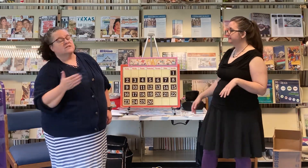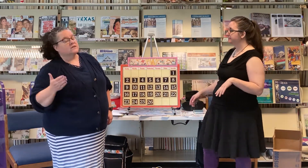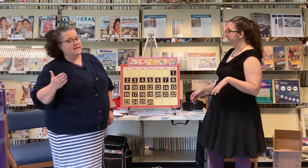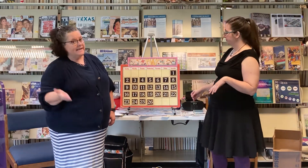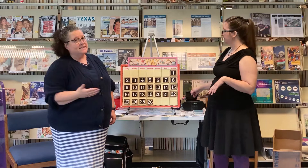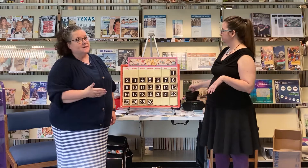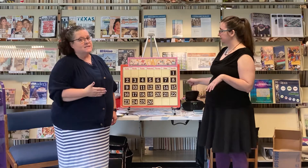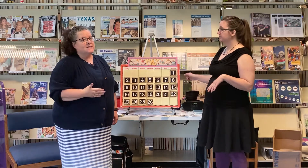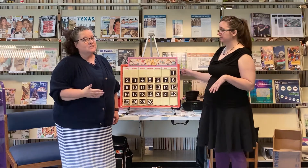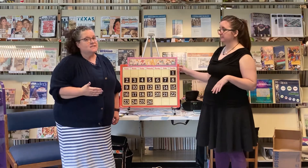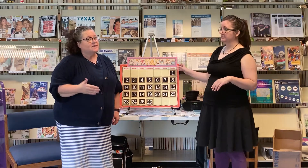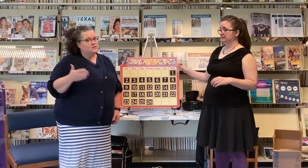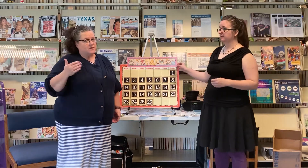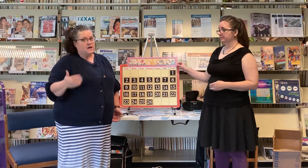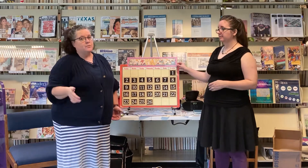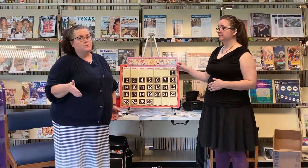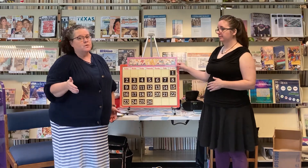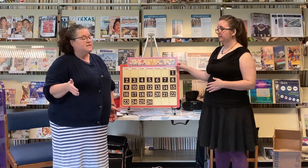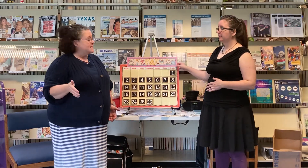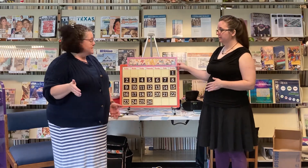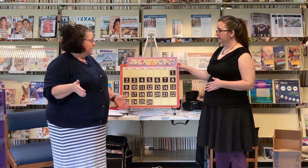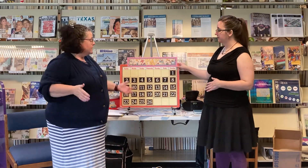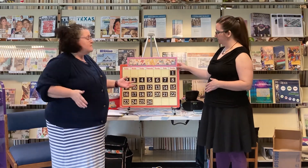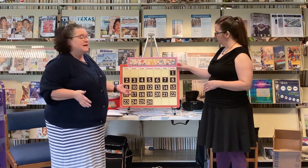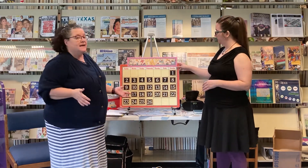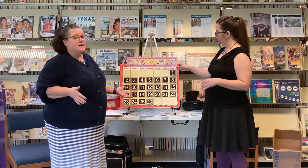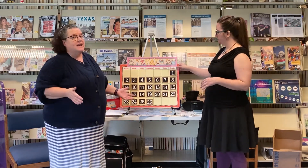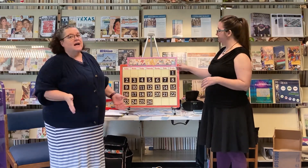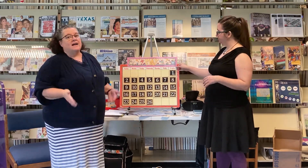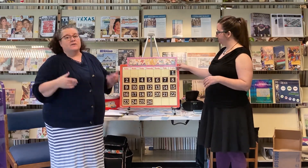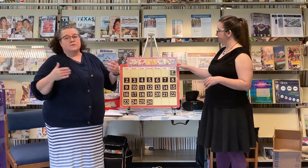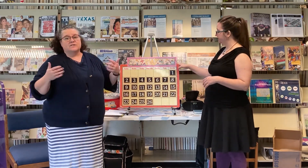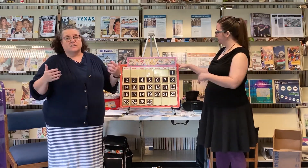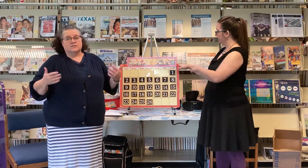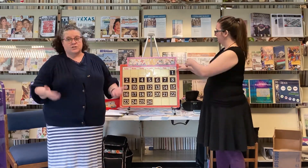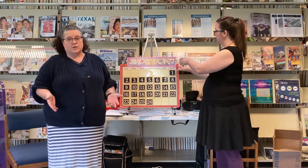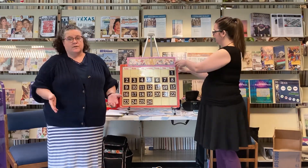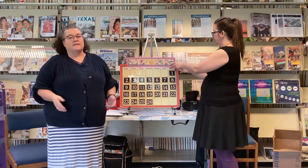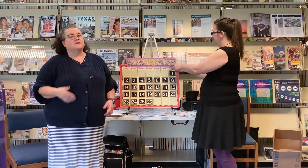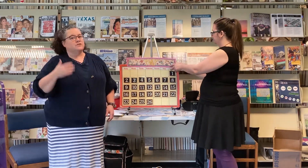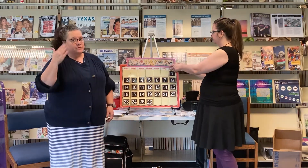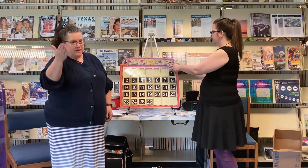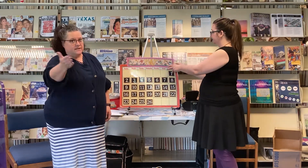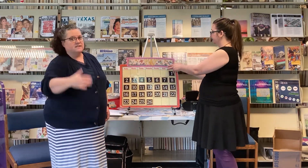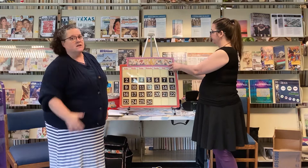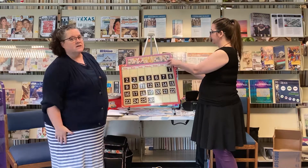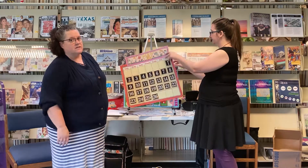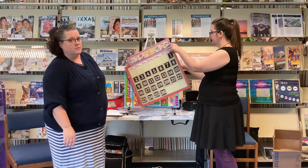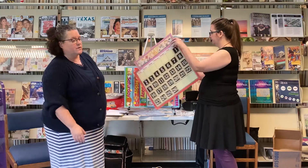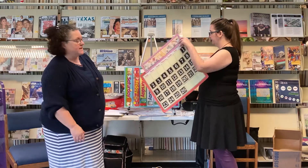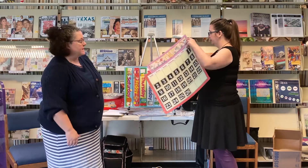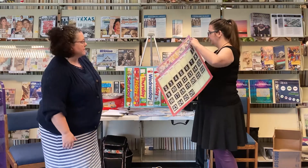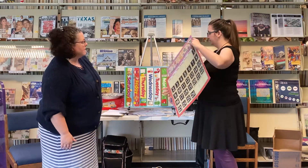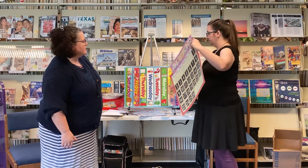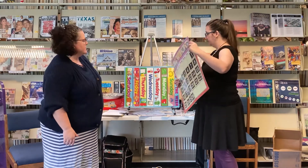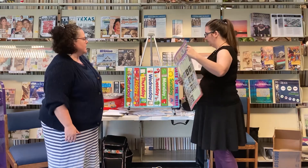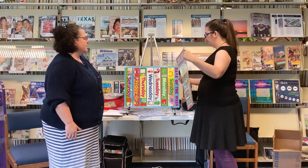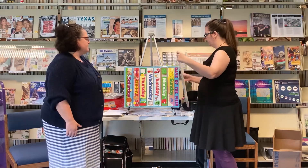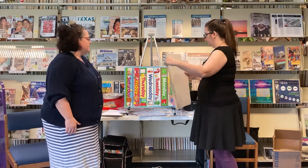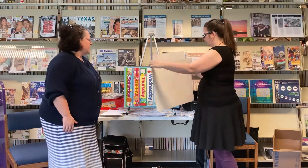Oh man, that was a lot of numbers. That was a lot. So again, like Miss Angela said, there's a couple more days here in May, and then we start June, and then June 9th is our summer reading kickoff. Yeah. Okay?